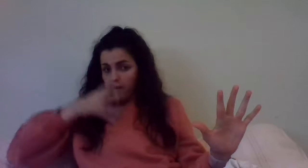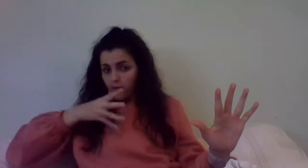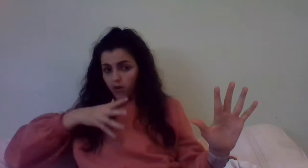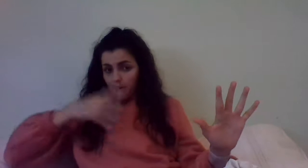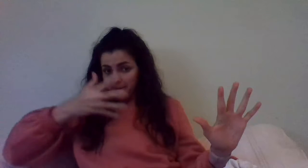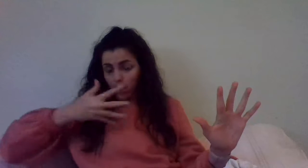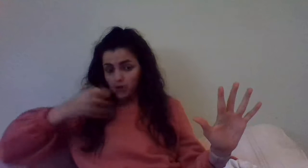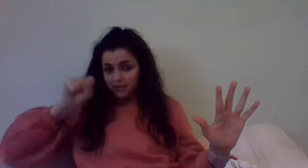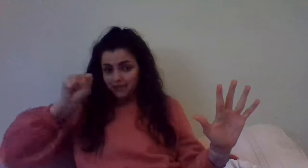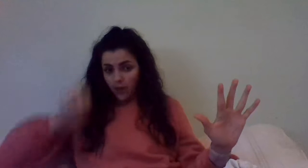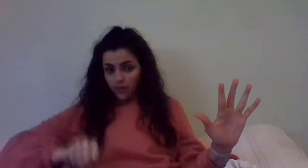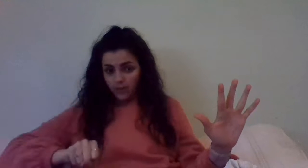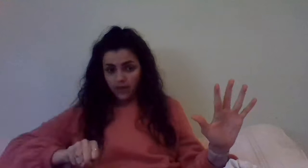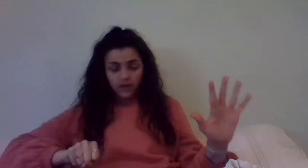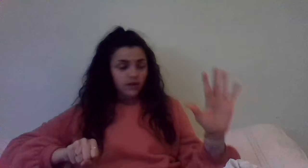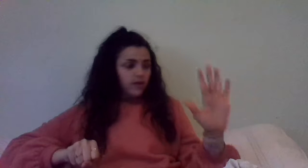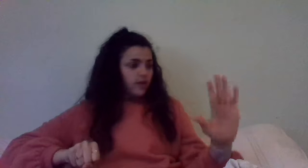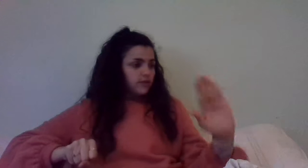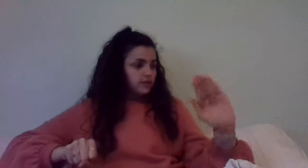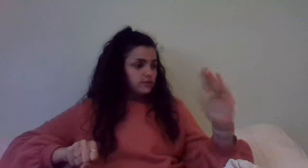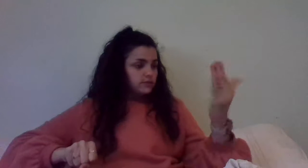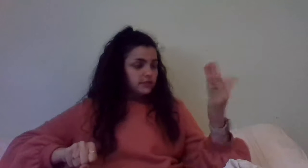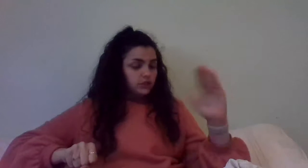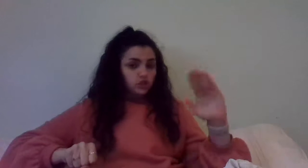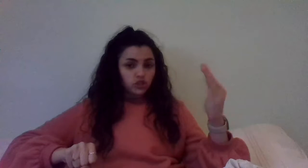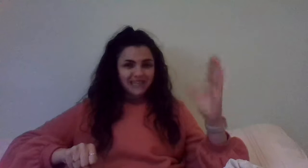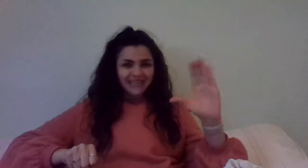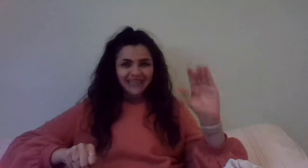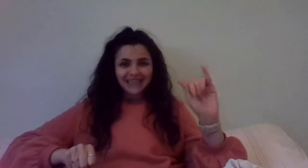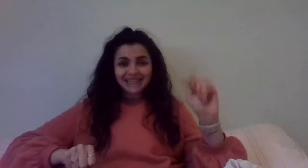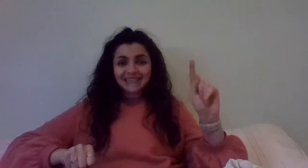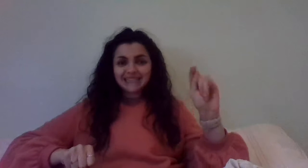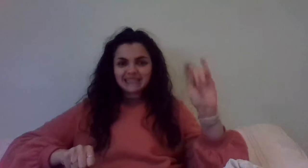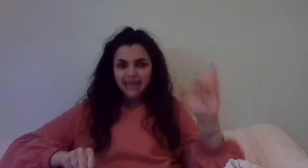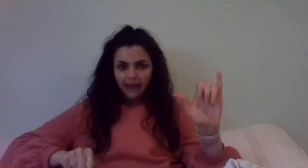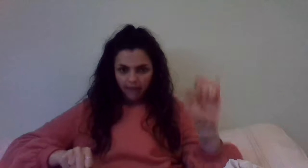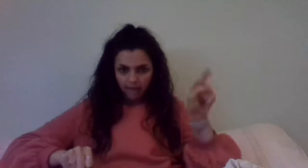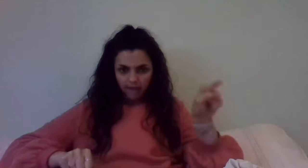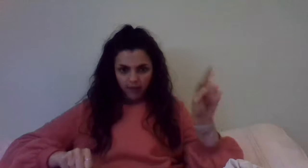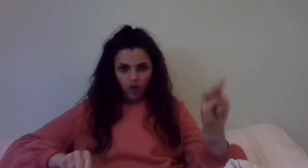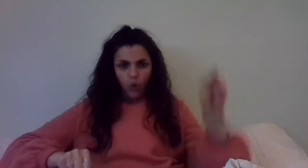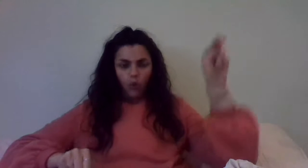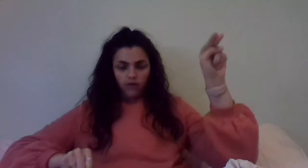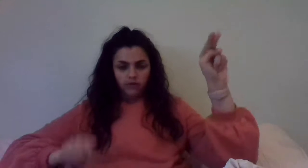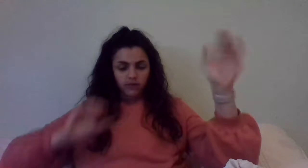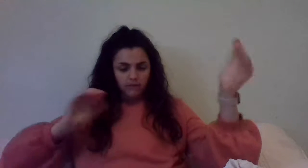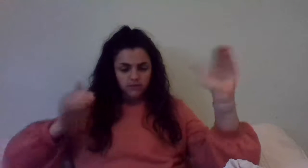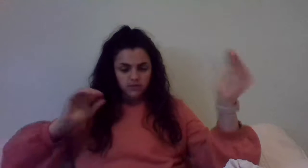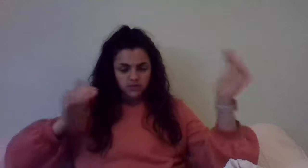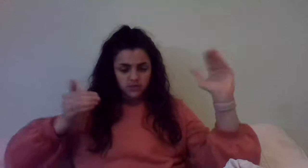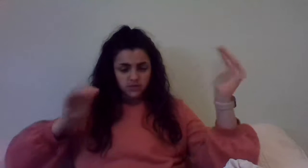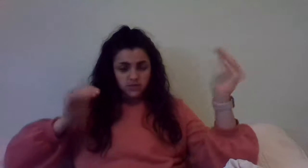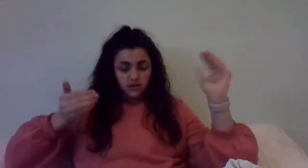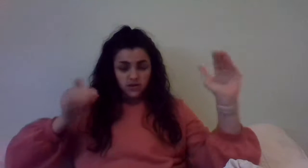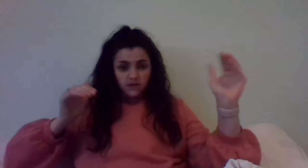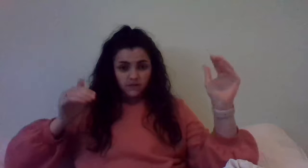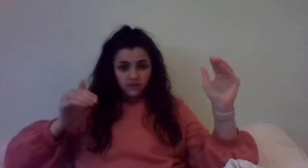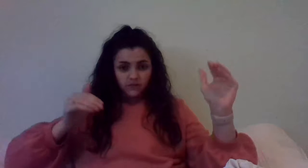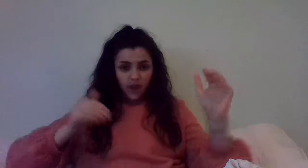the urban areas in the United States. As an example, I've given you one set of slides